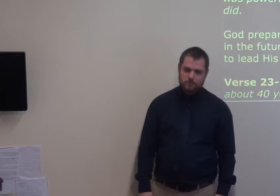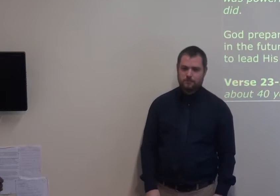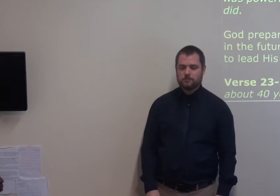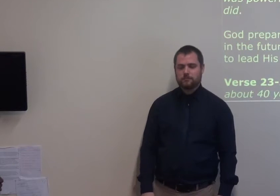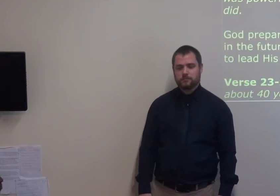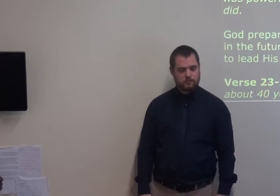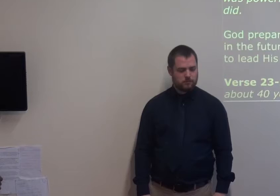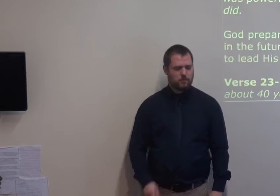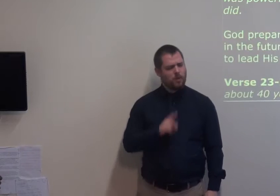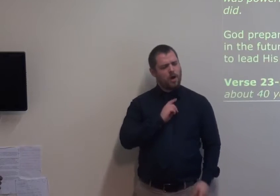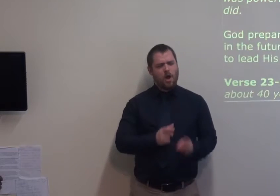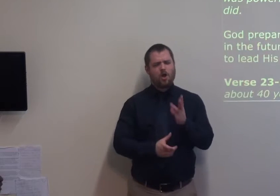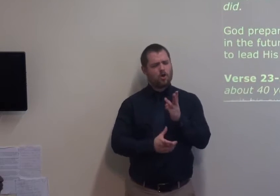God wanted Moses to lead his people.